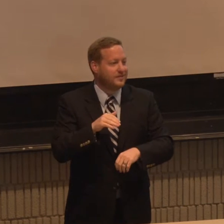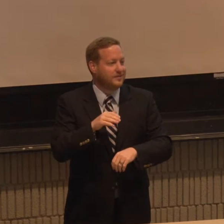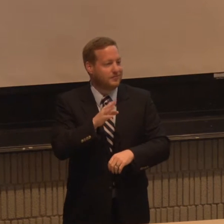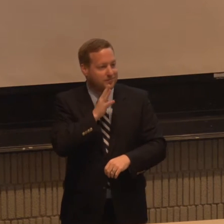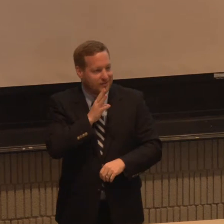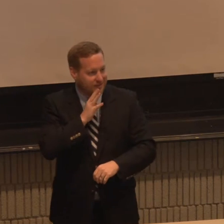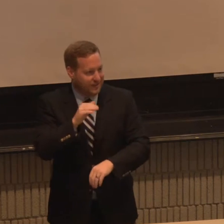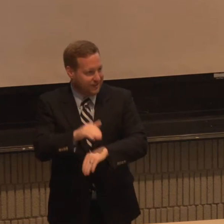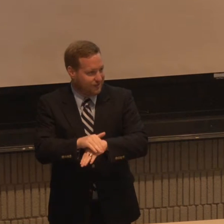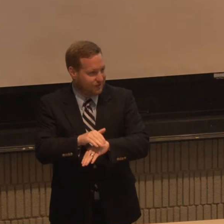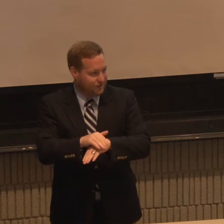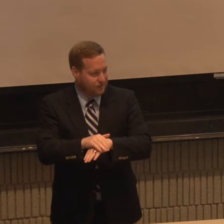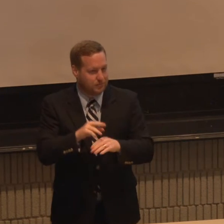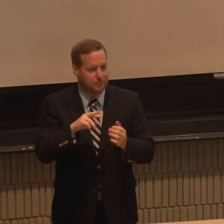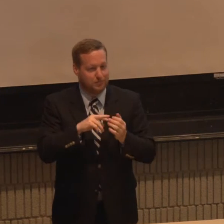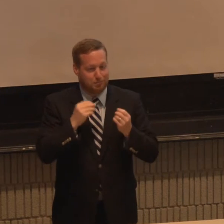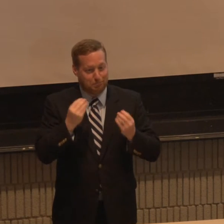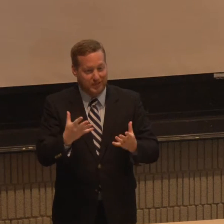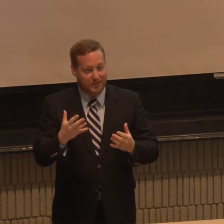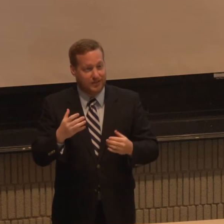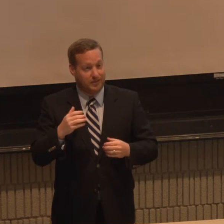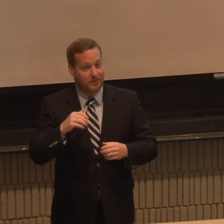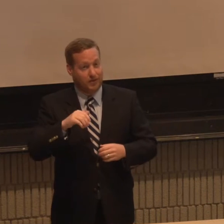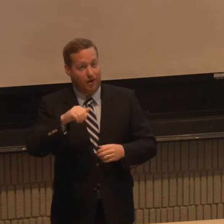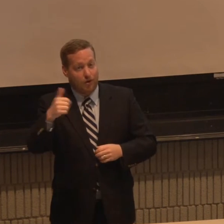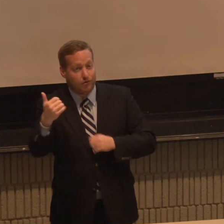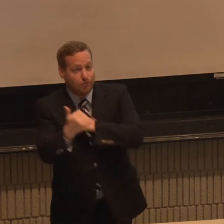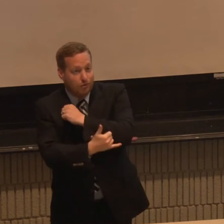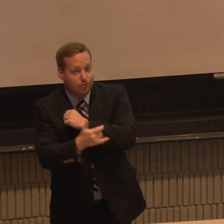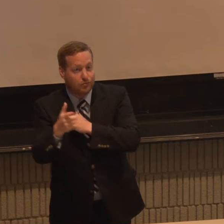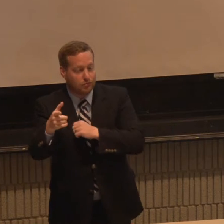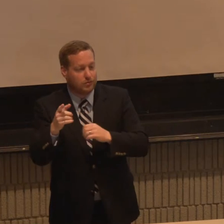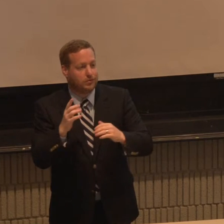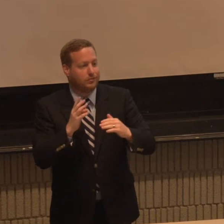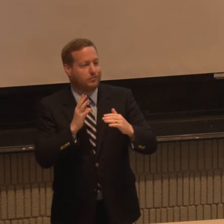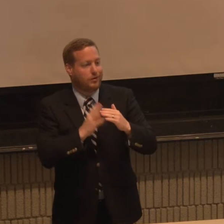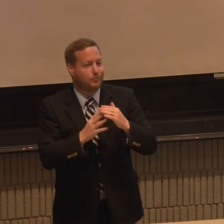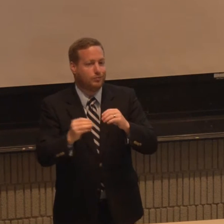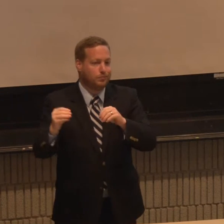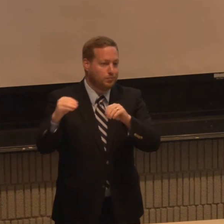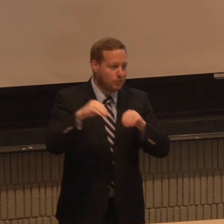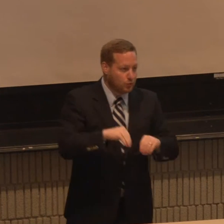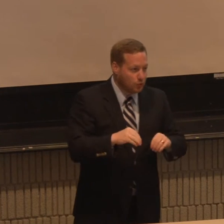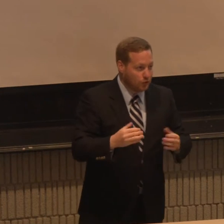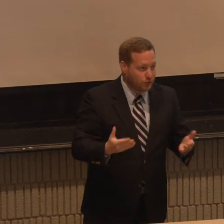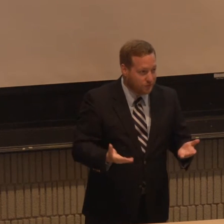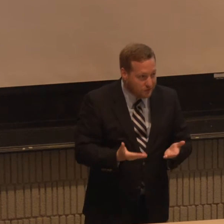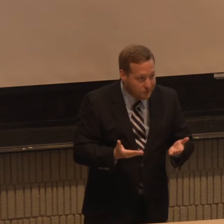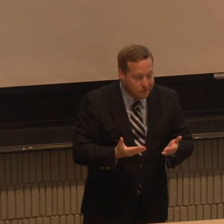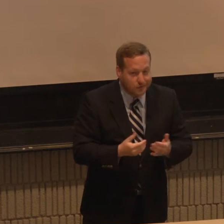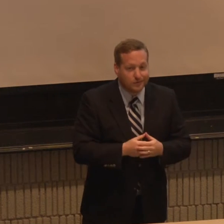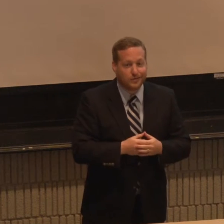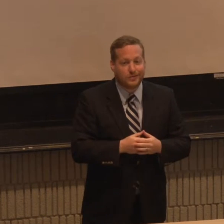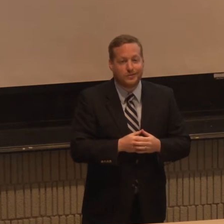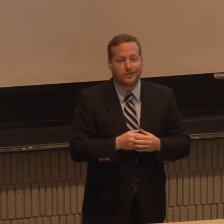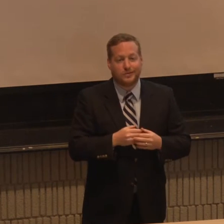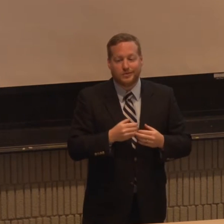sign language because in America, everybody spoke English. There were many immigrants moving to the country at